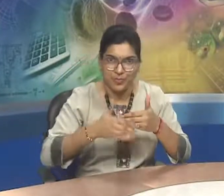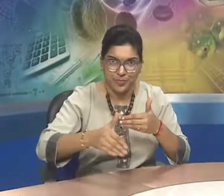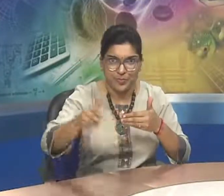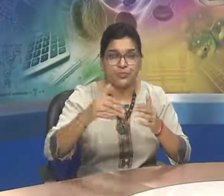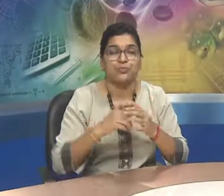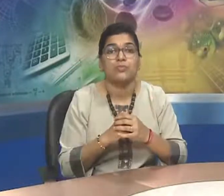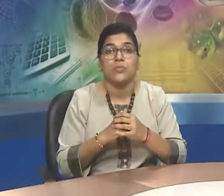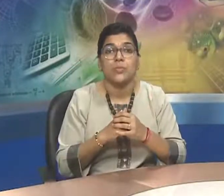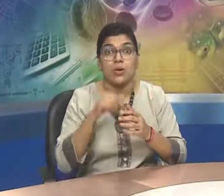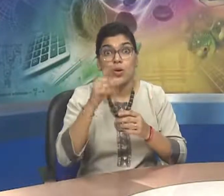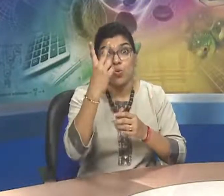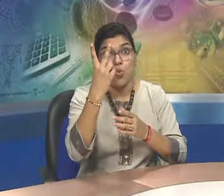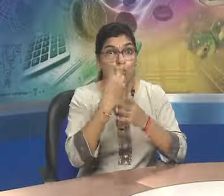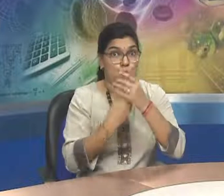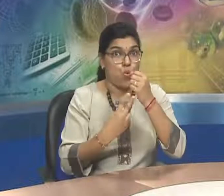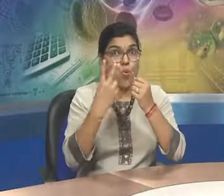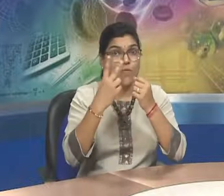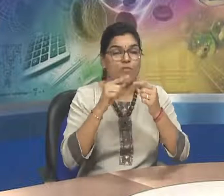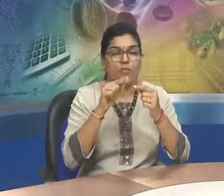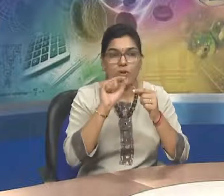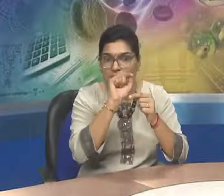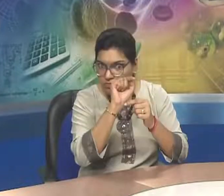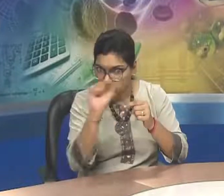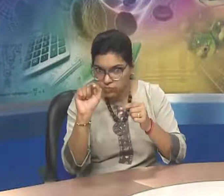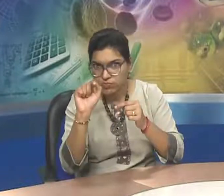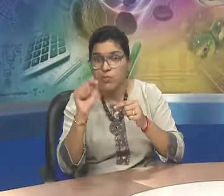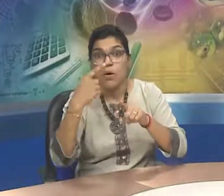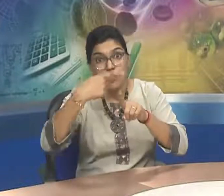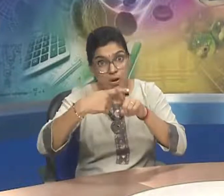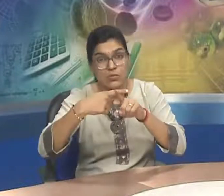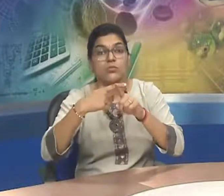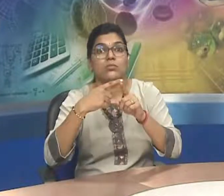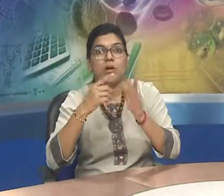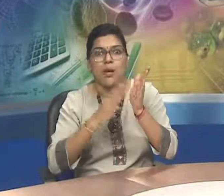in the exercise. There are two different ways